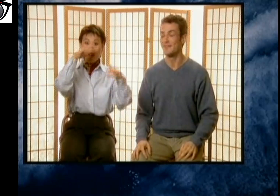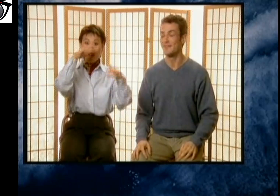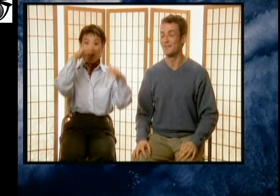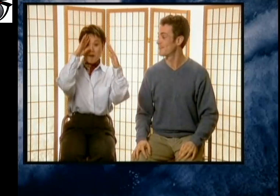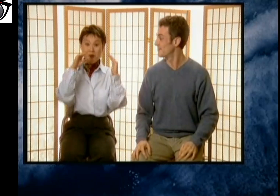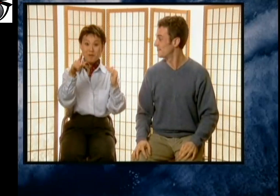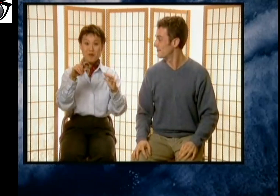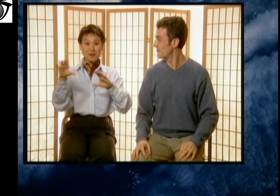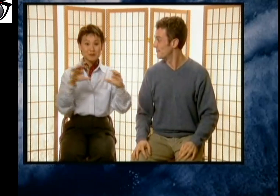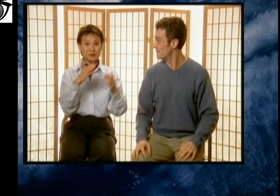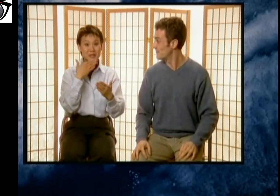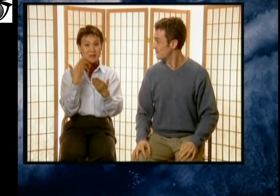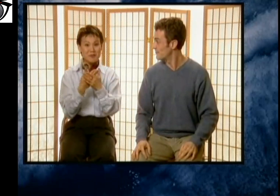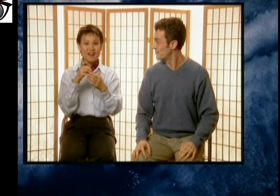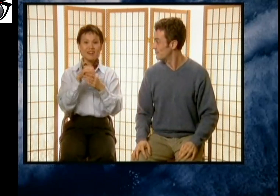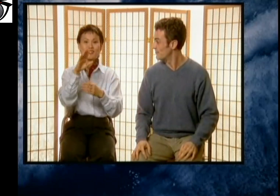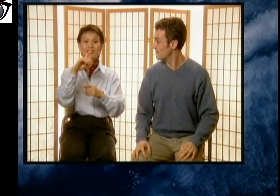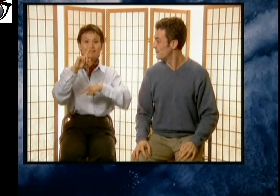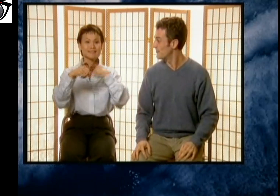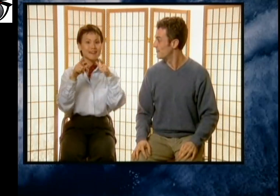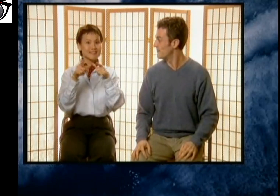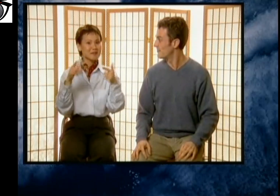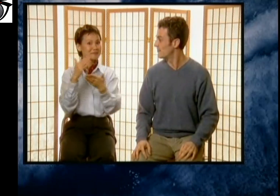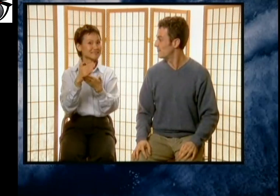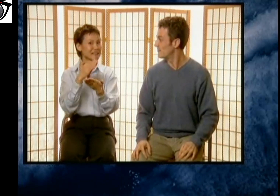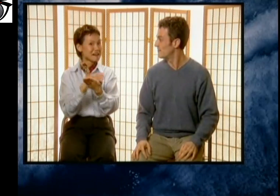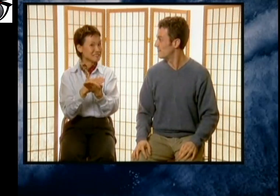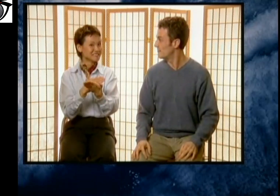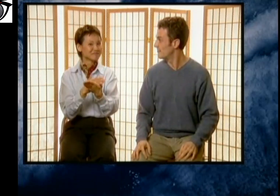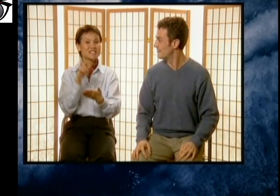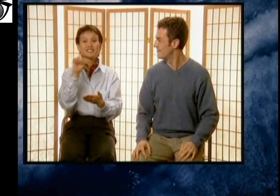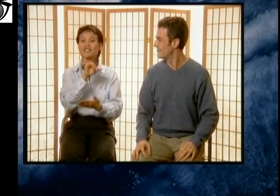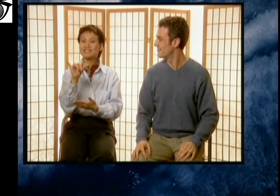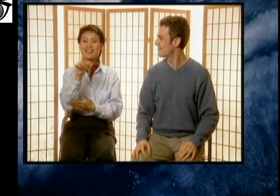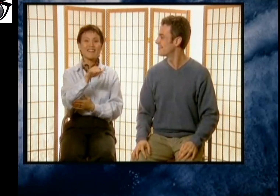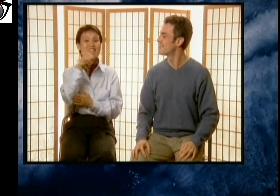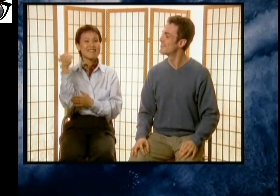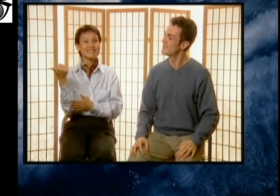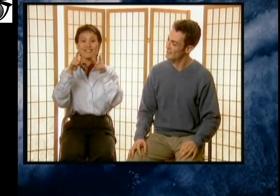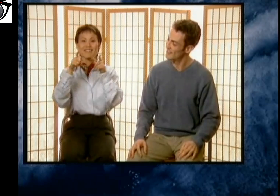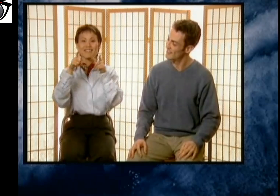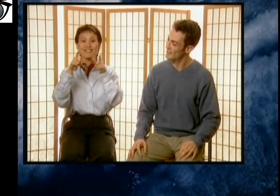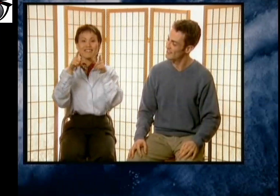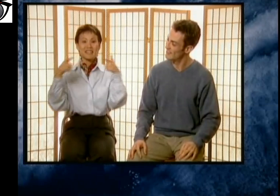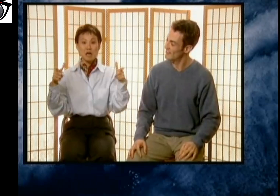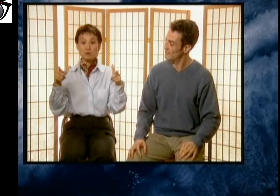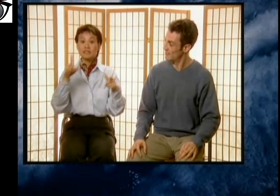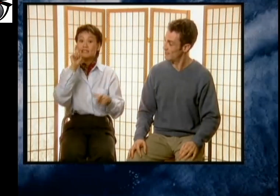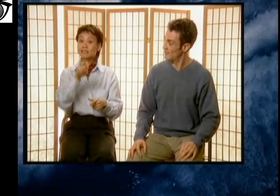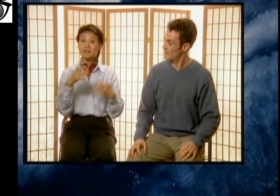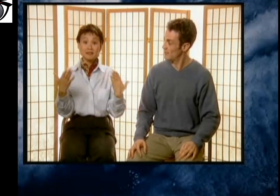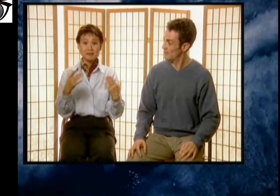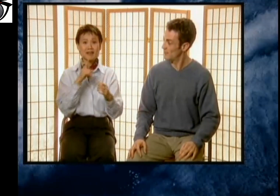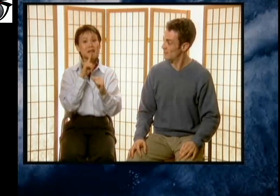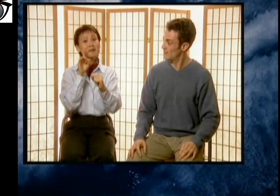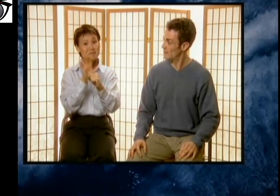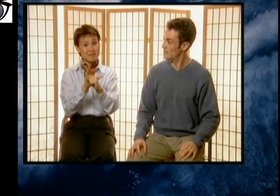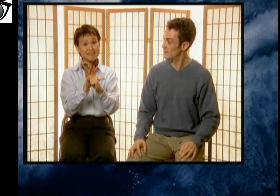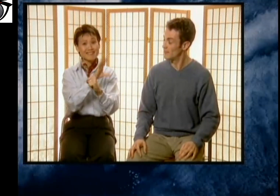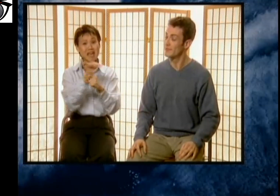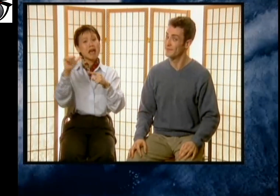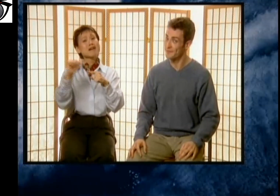We're back. I hope you're doing well in your sign language lessons. Just like any language, it